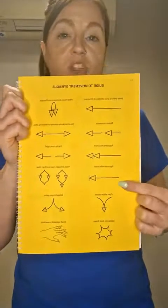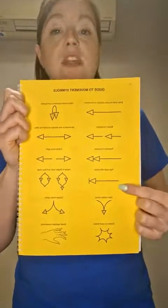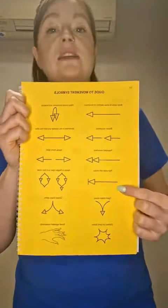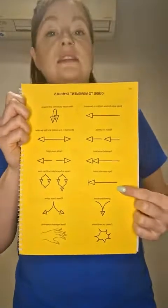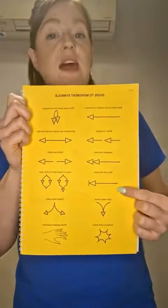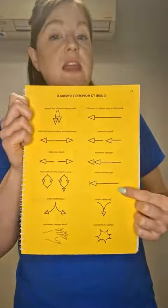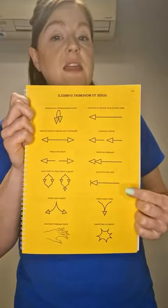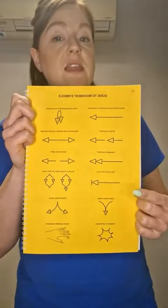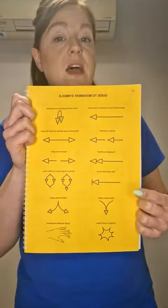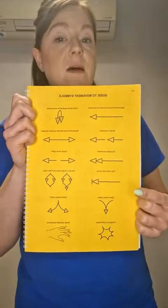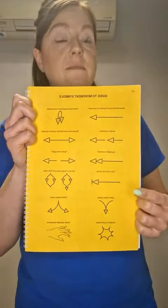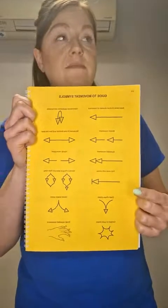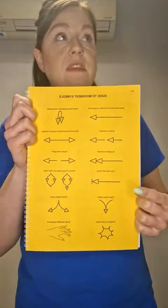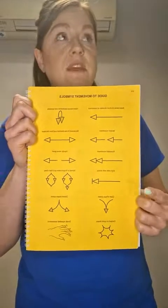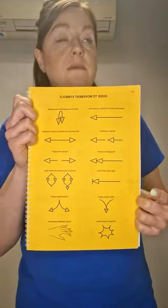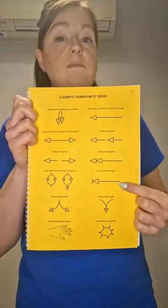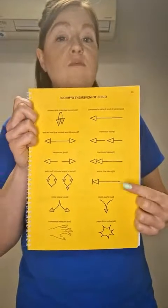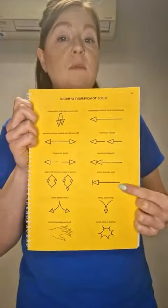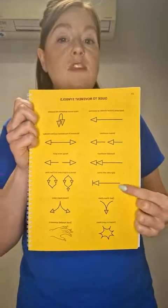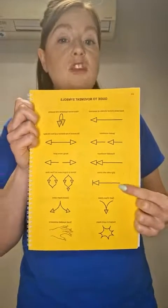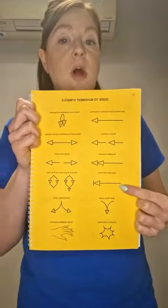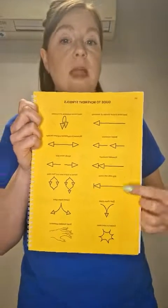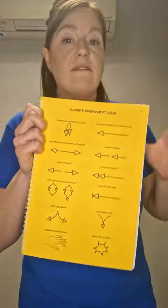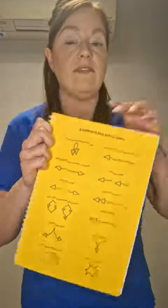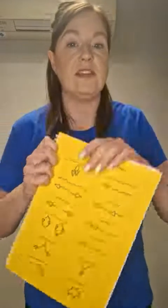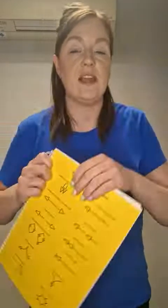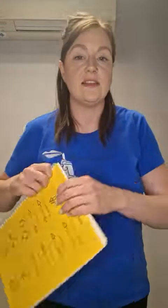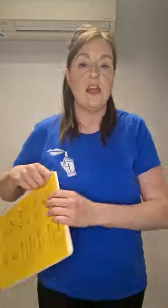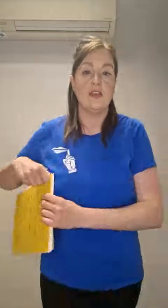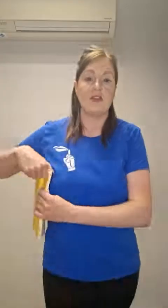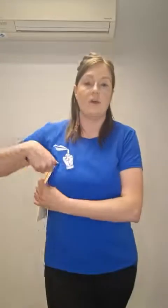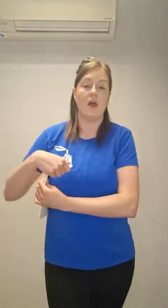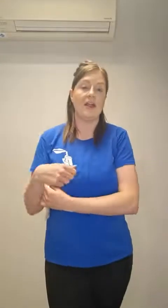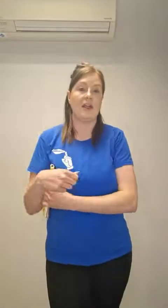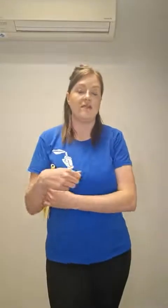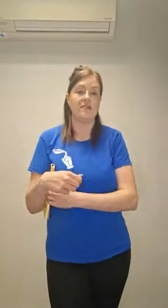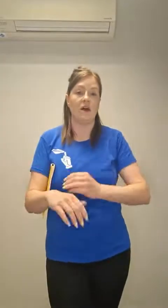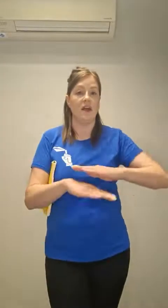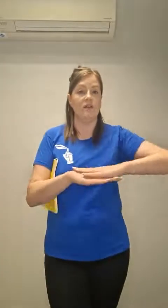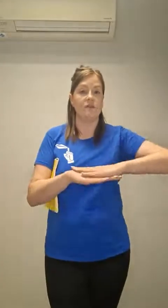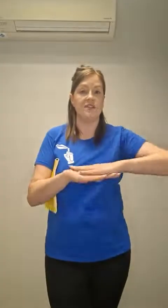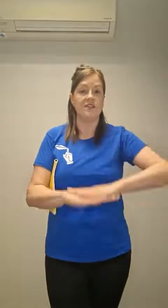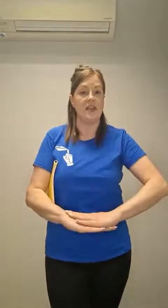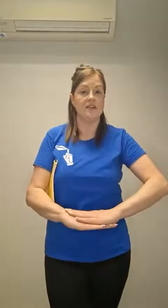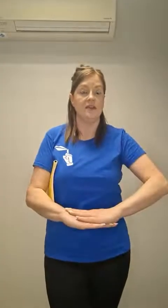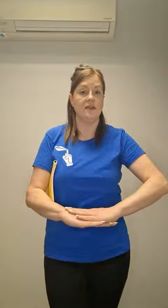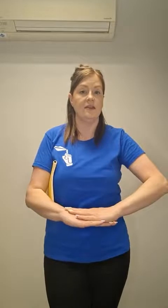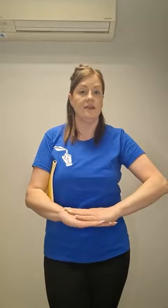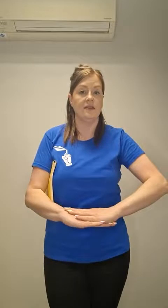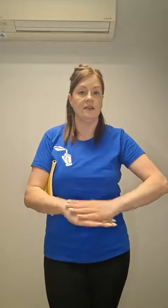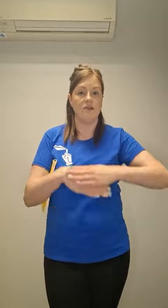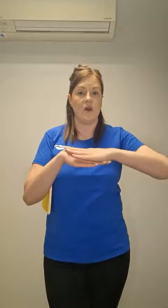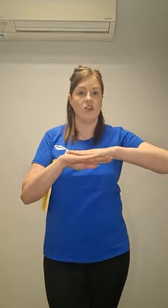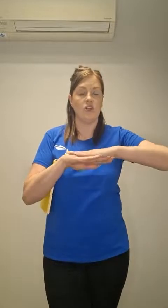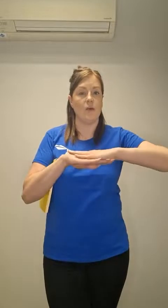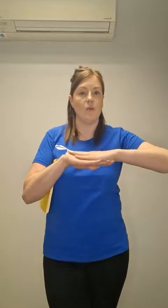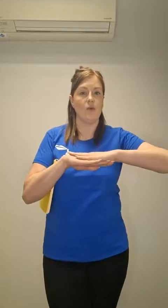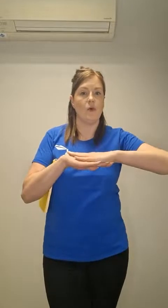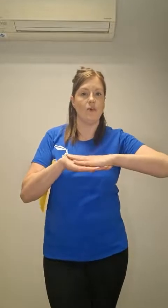is a movement with a sharp emphasis, so like in the sign for sit. It's quite sharp and we want them to